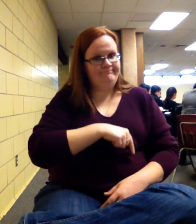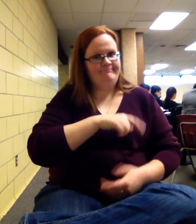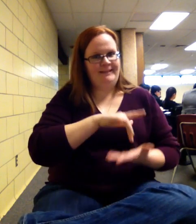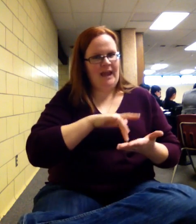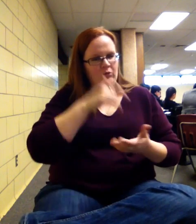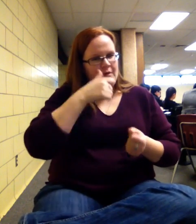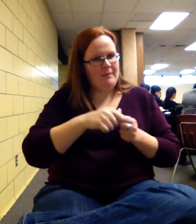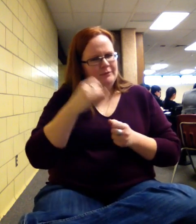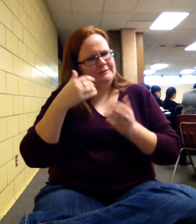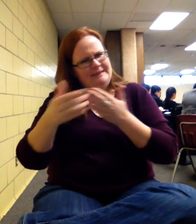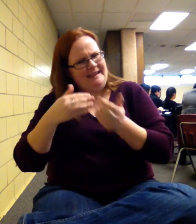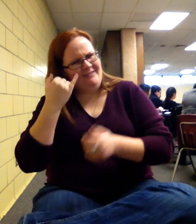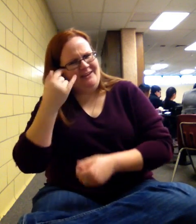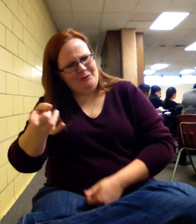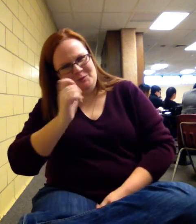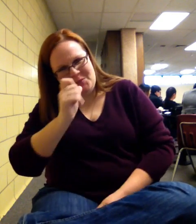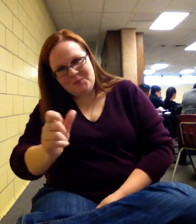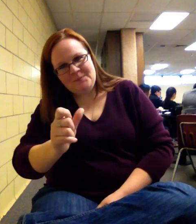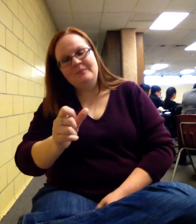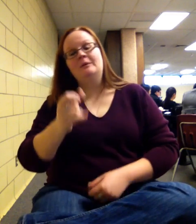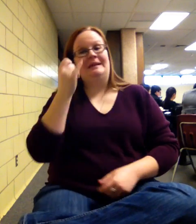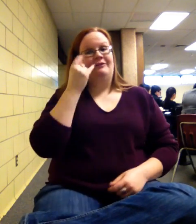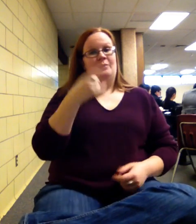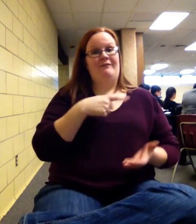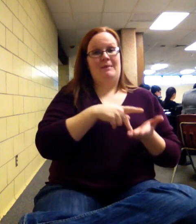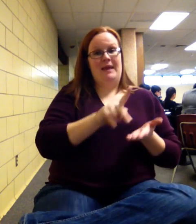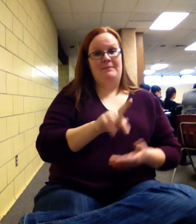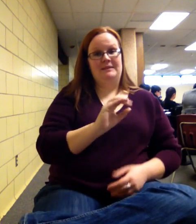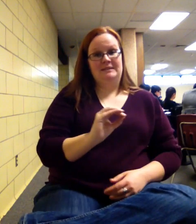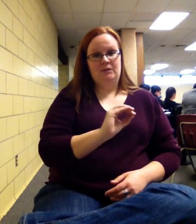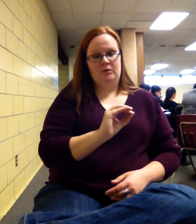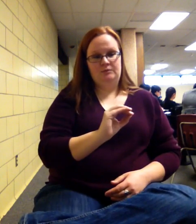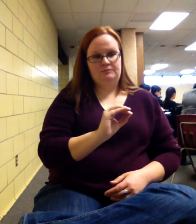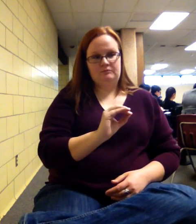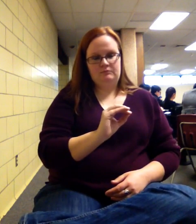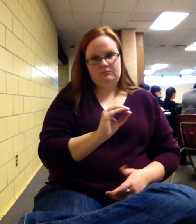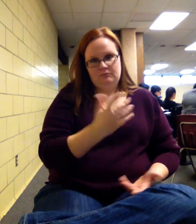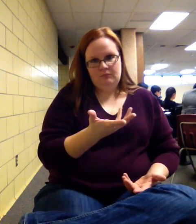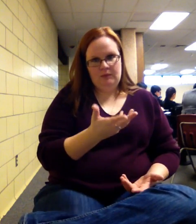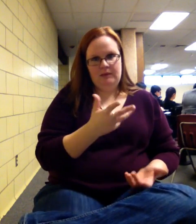you have something like, for example, a payment of a 0, I would force that because you don't know. Maybe there's a payment sitting in there and you forgot